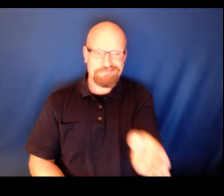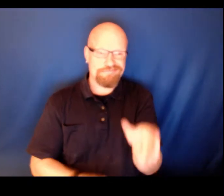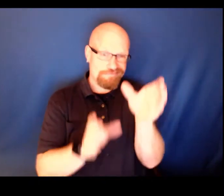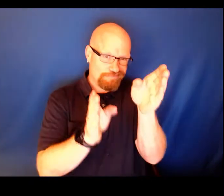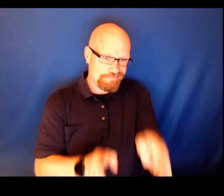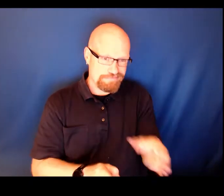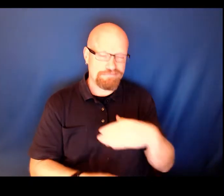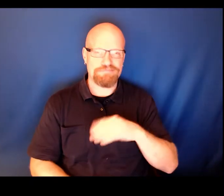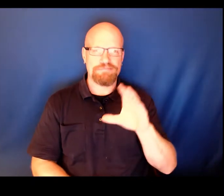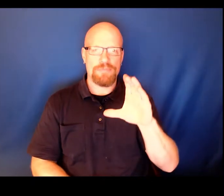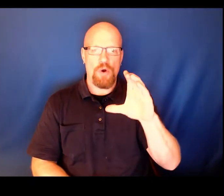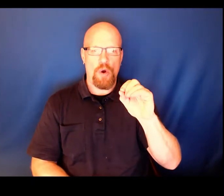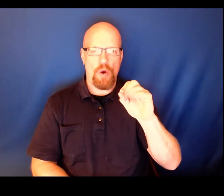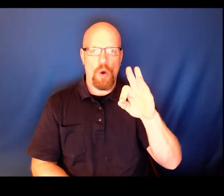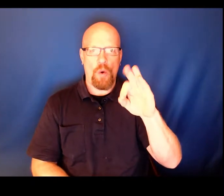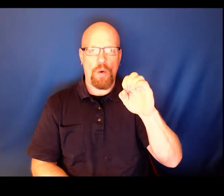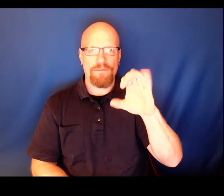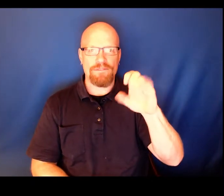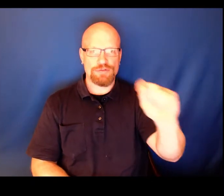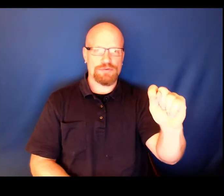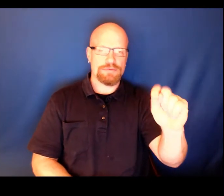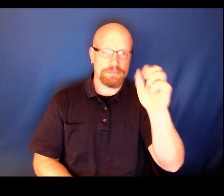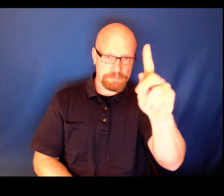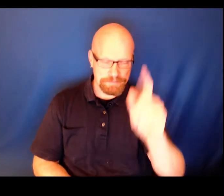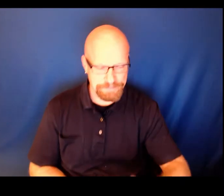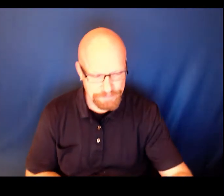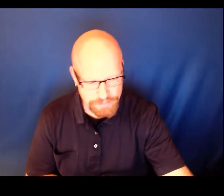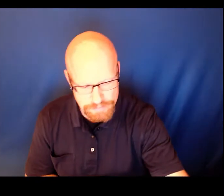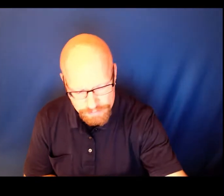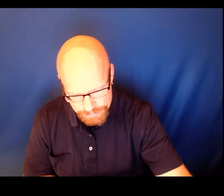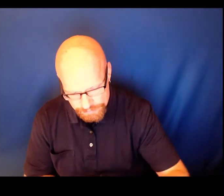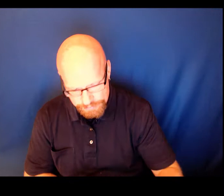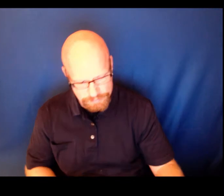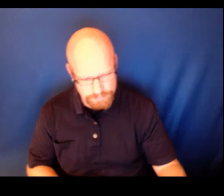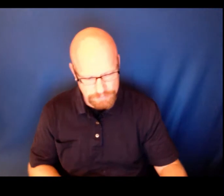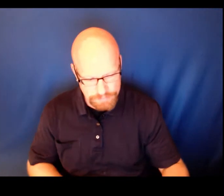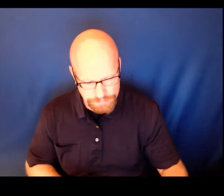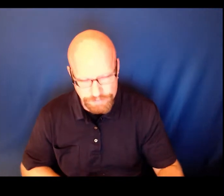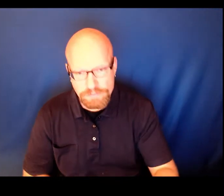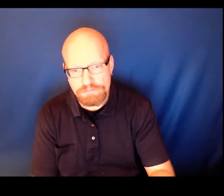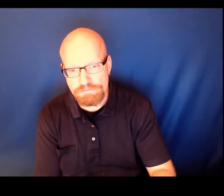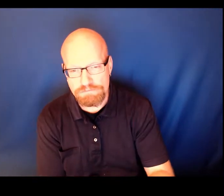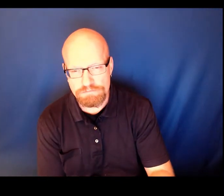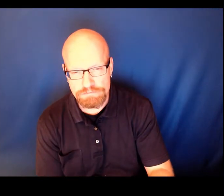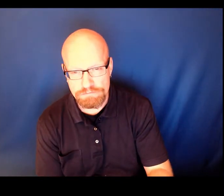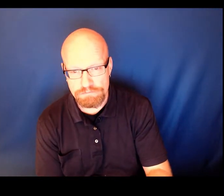We have a table here with terms and then the coefficient of the term.